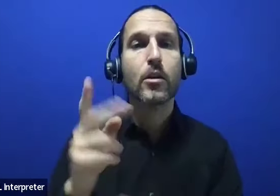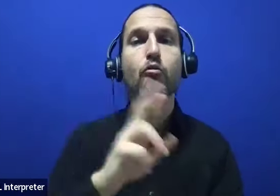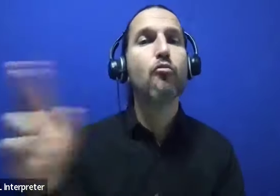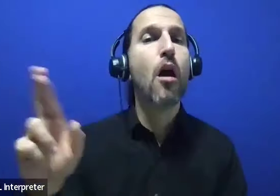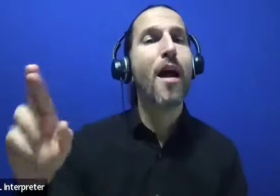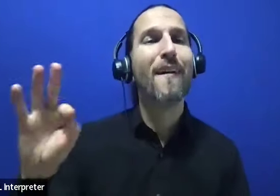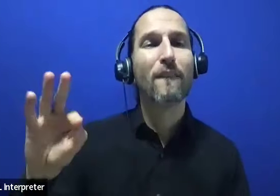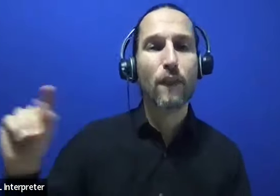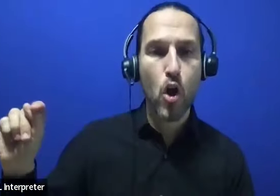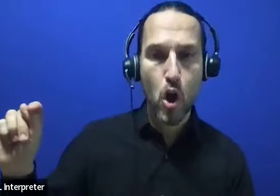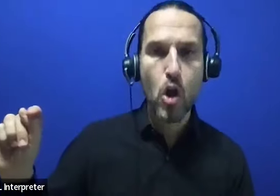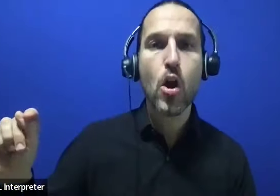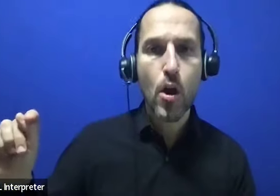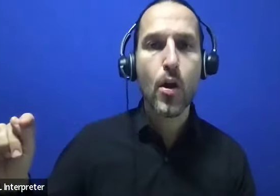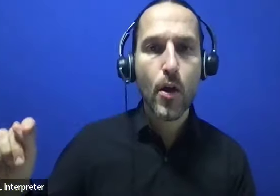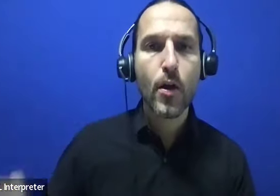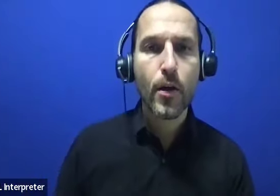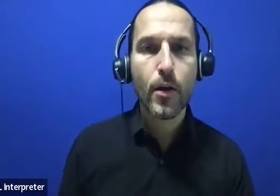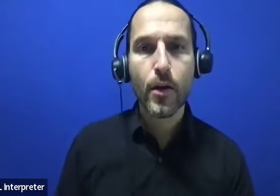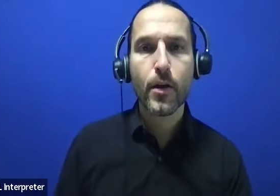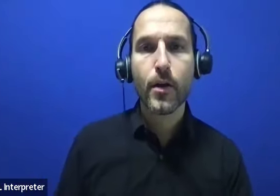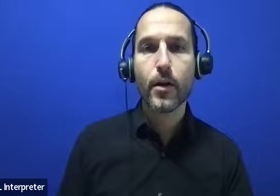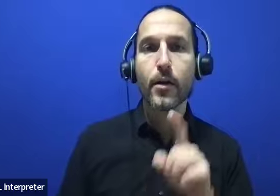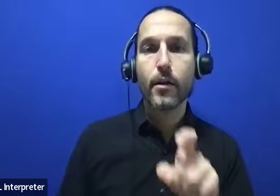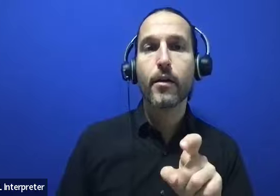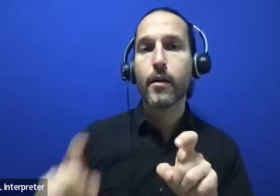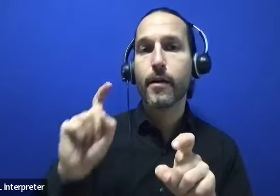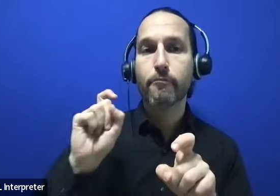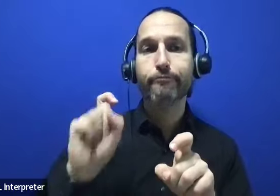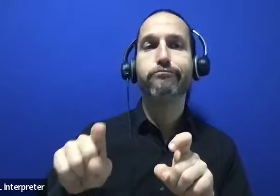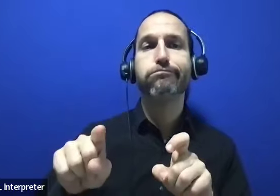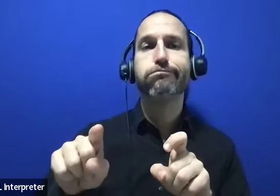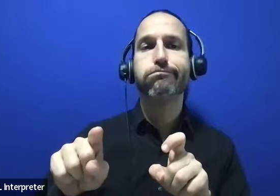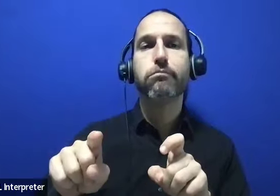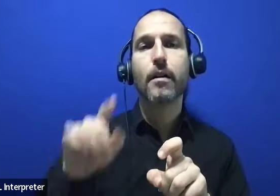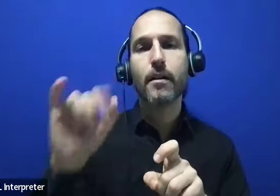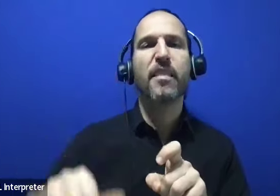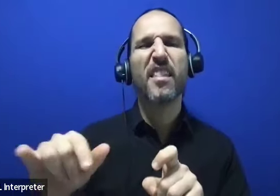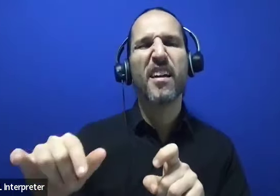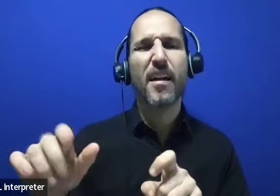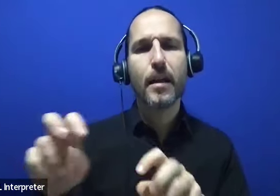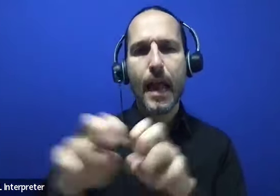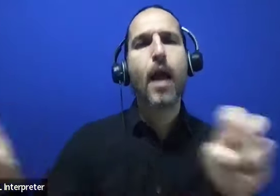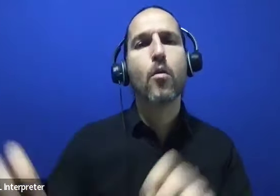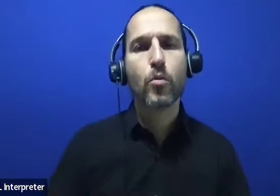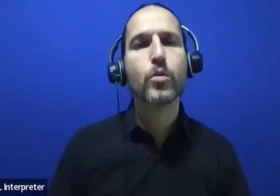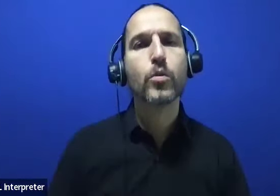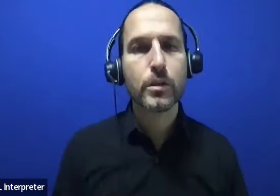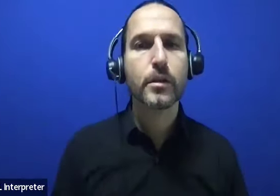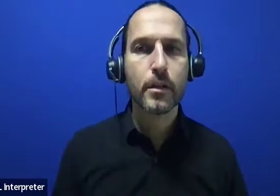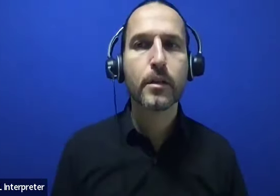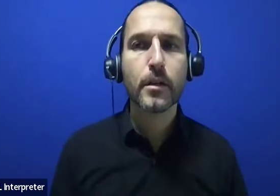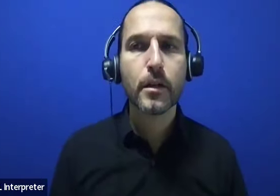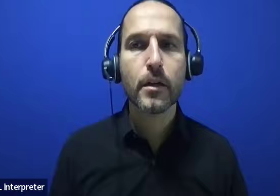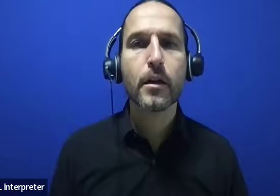is firmly pressed into that piece of furniture. And